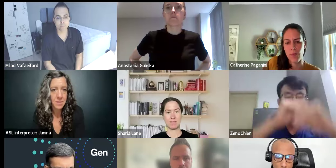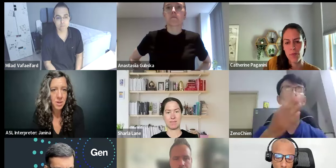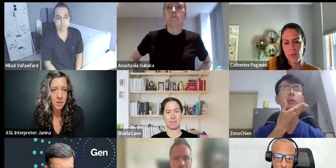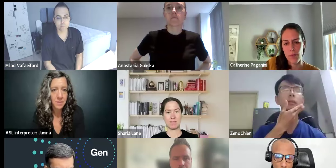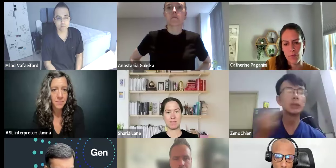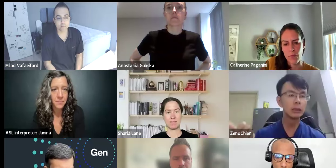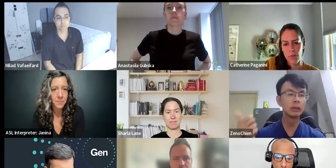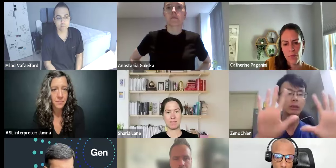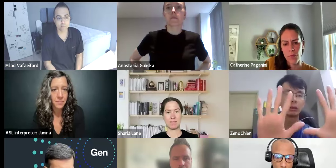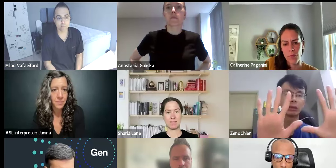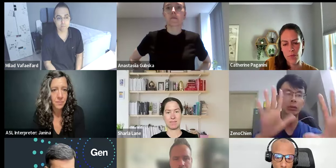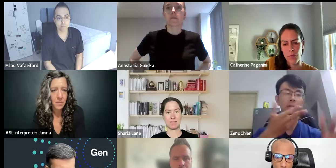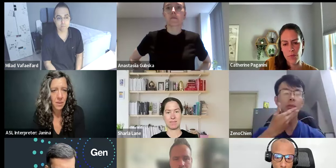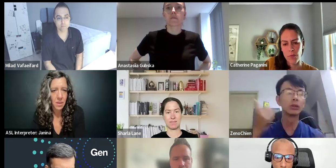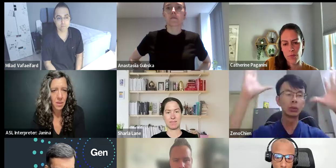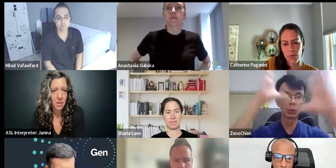let me start again.